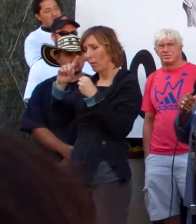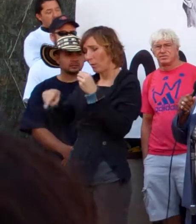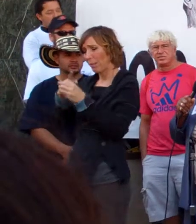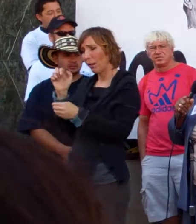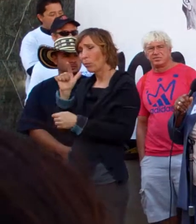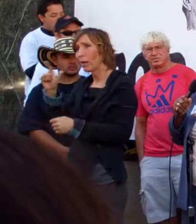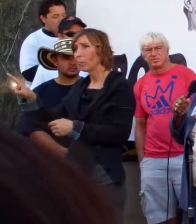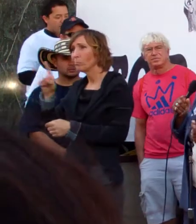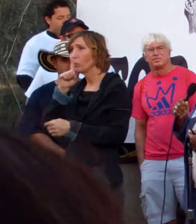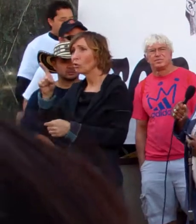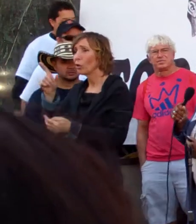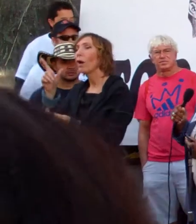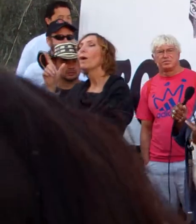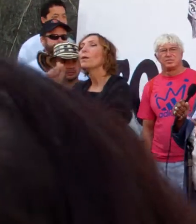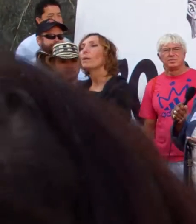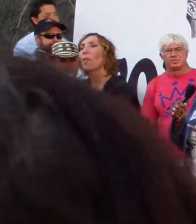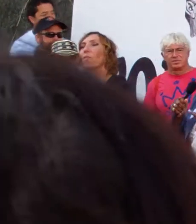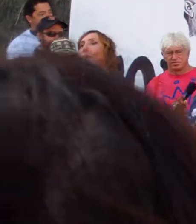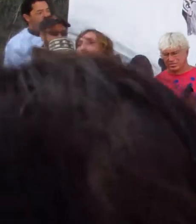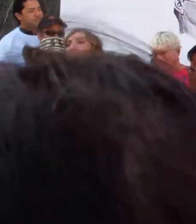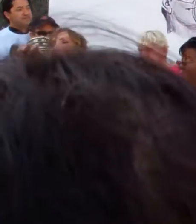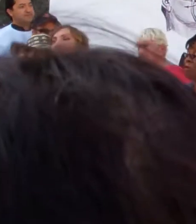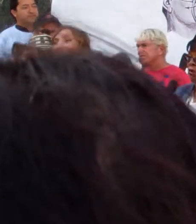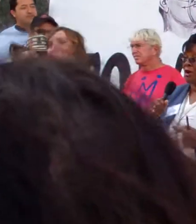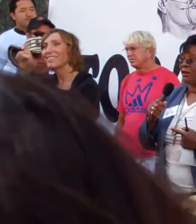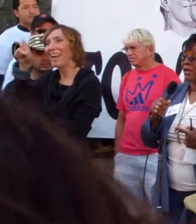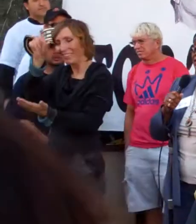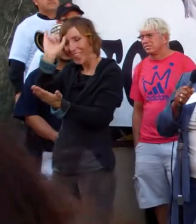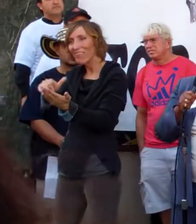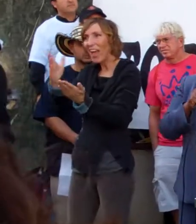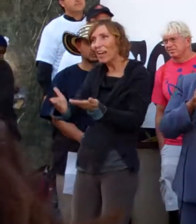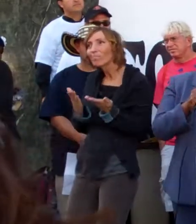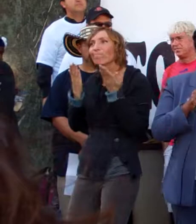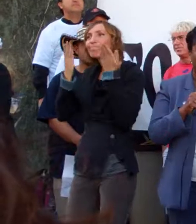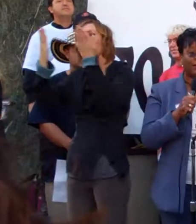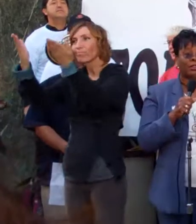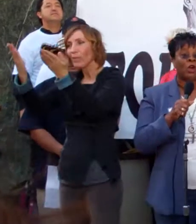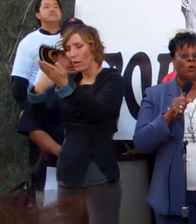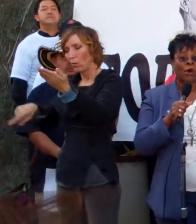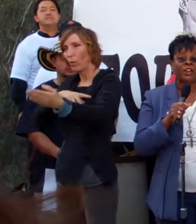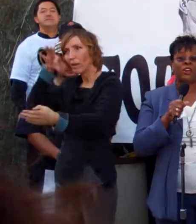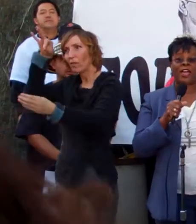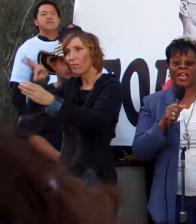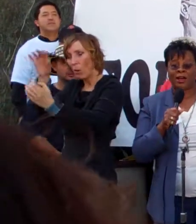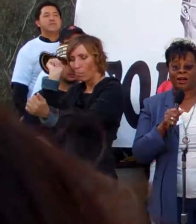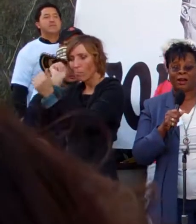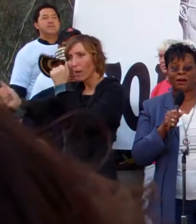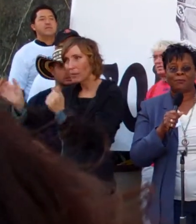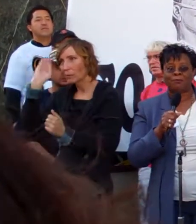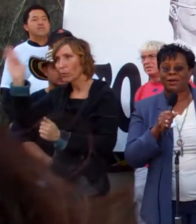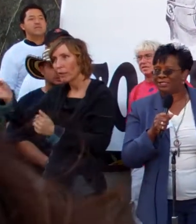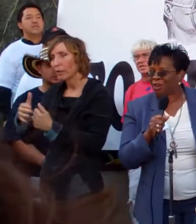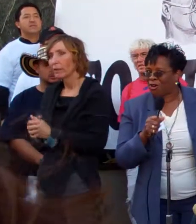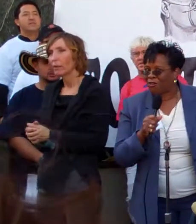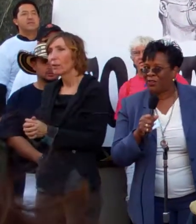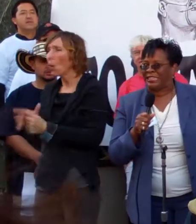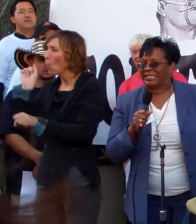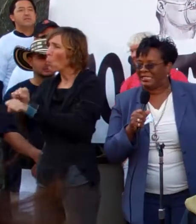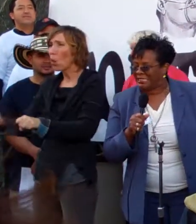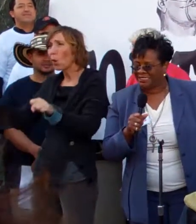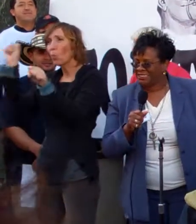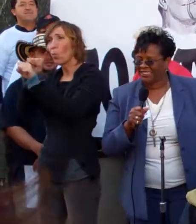initiative, the millionaire's tax, is the only one that gets on the ballot. Work your butts